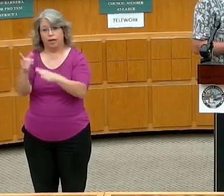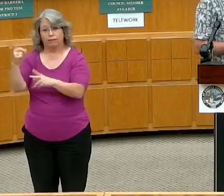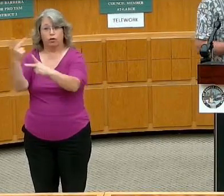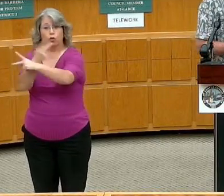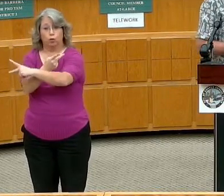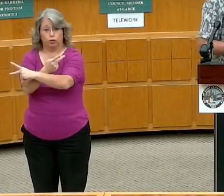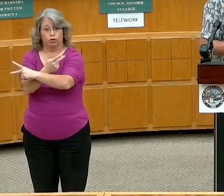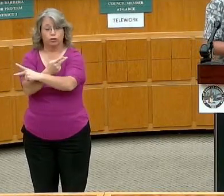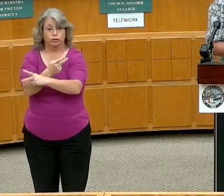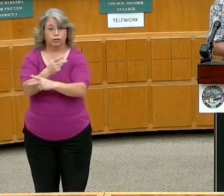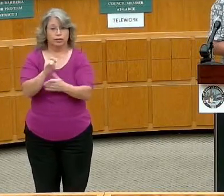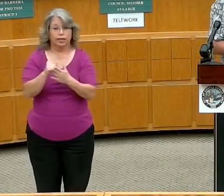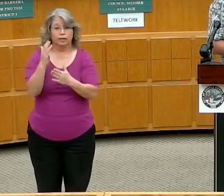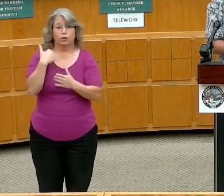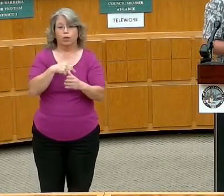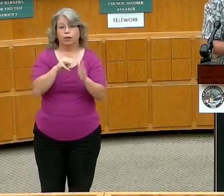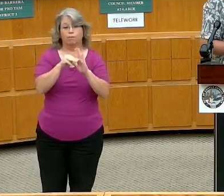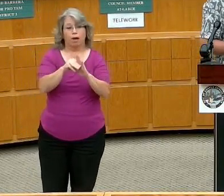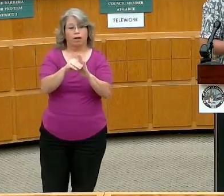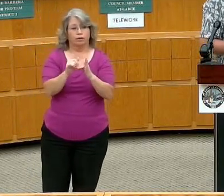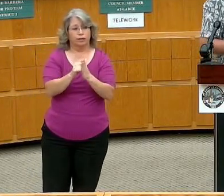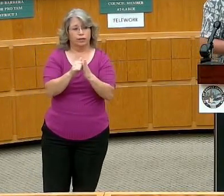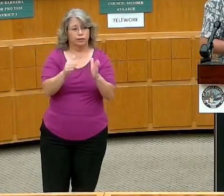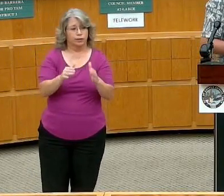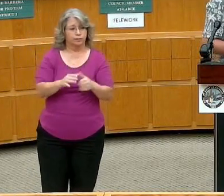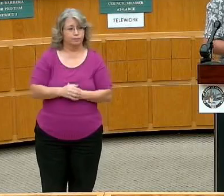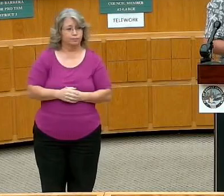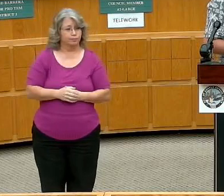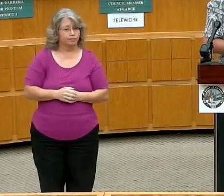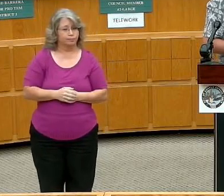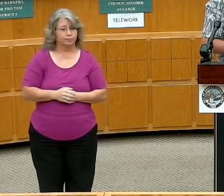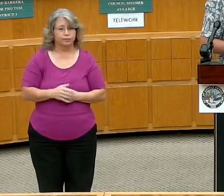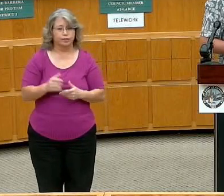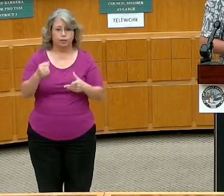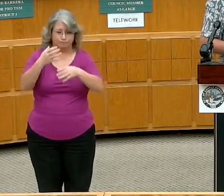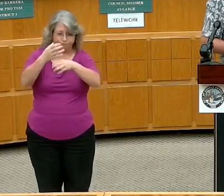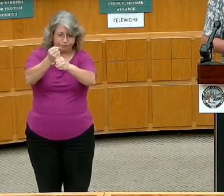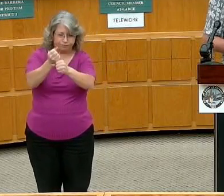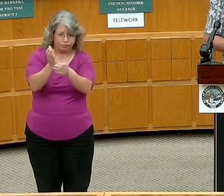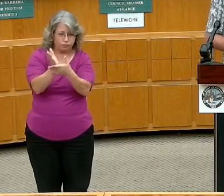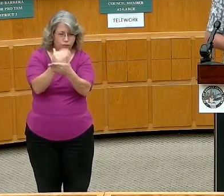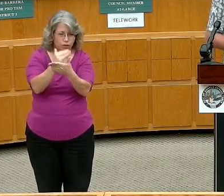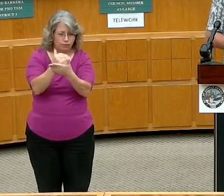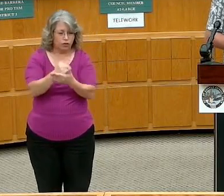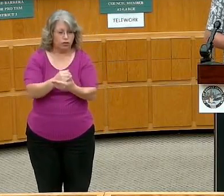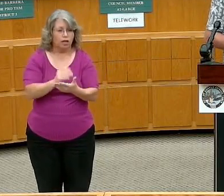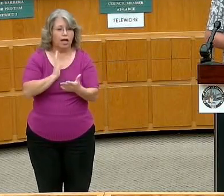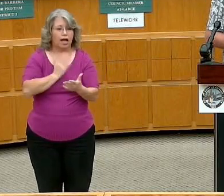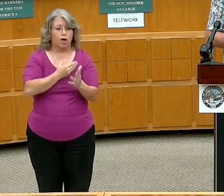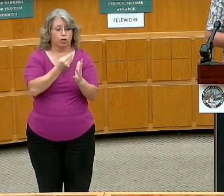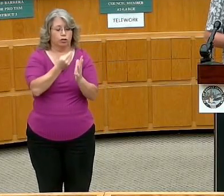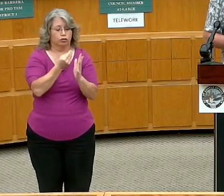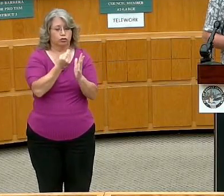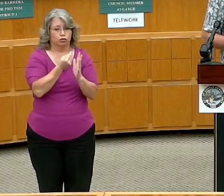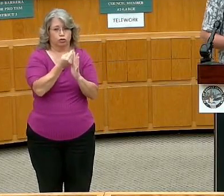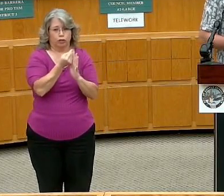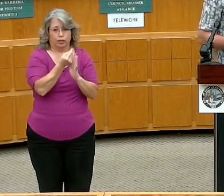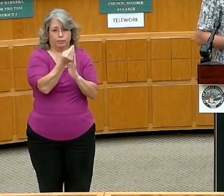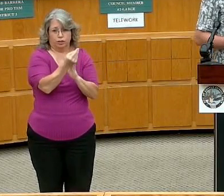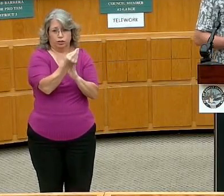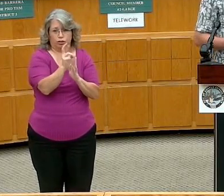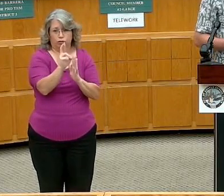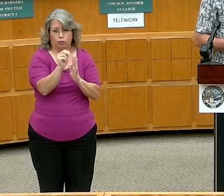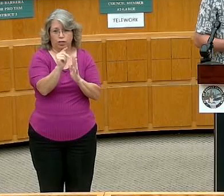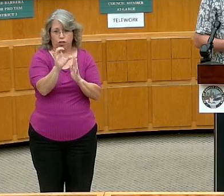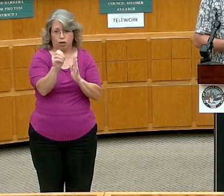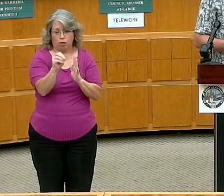that's why we modeled the way we did. So just to review, transmission ratio 2 to 4, that's really high. We